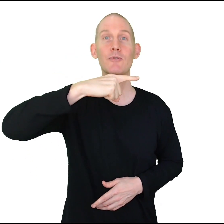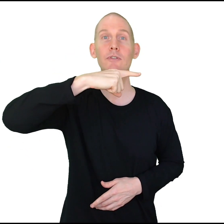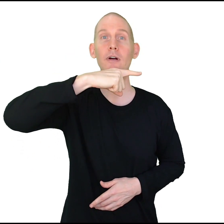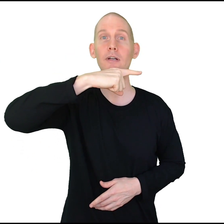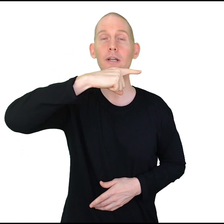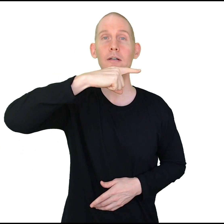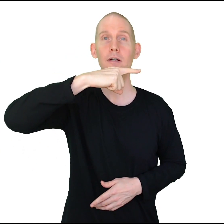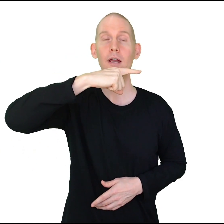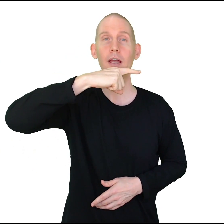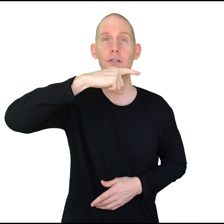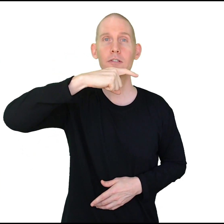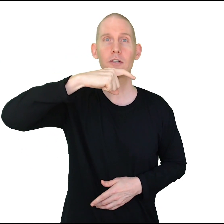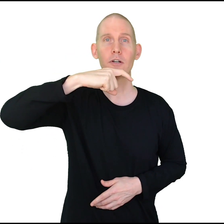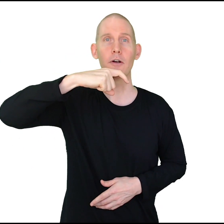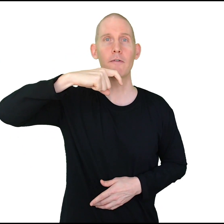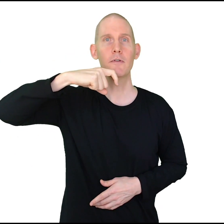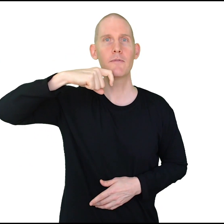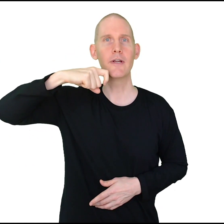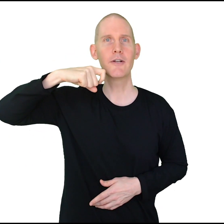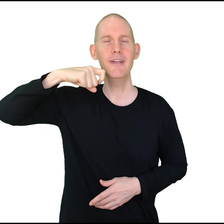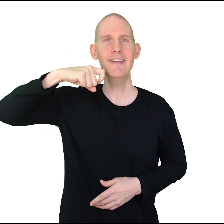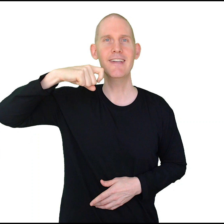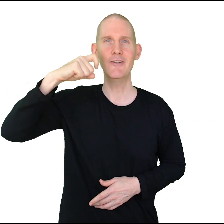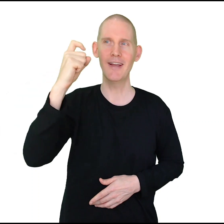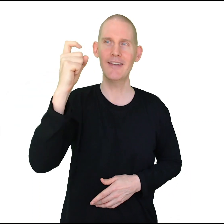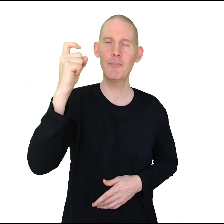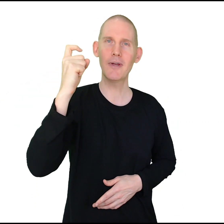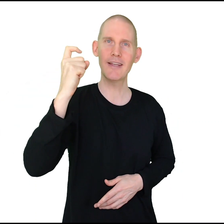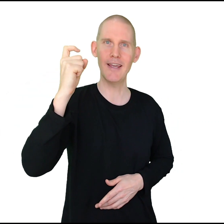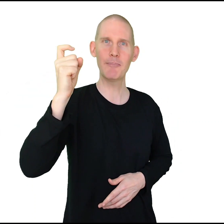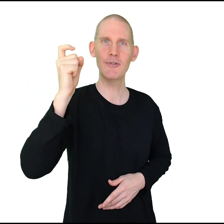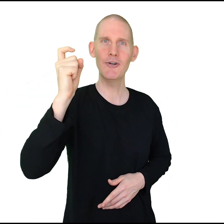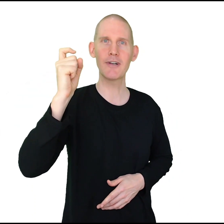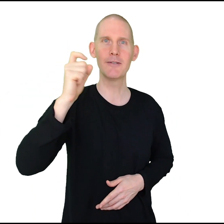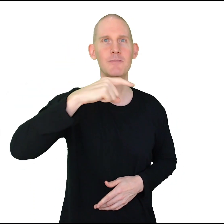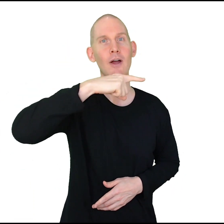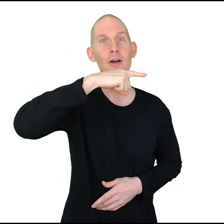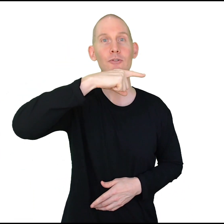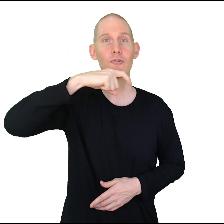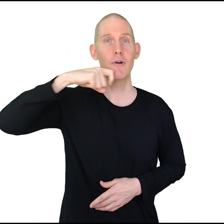start here and just curve your finger in, and you end up like Captain Hook. Dry.